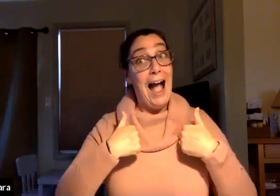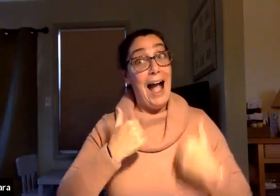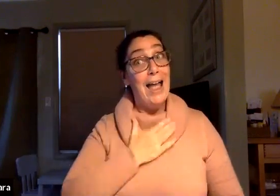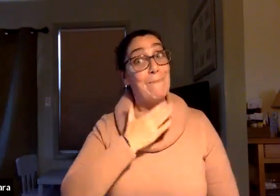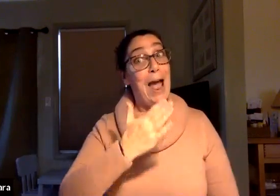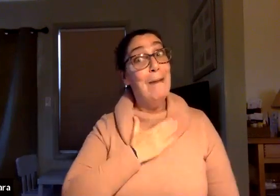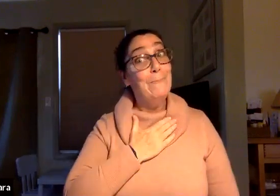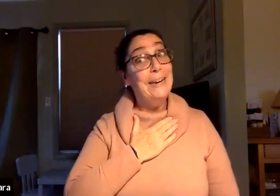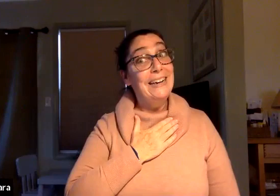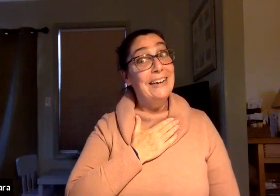I'm happy.